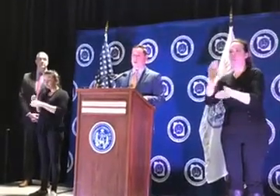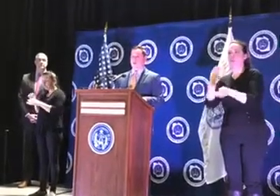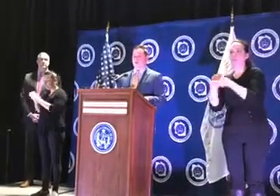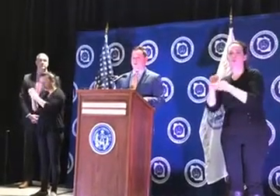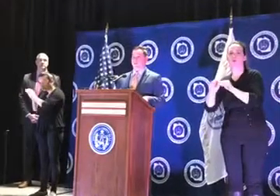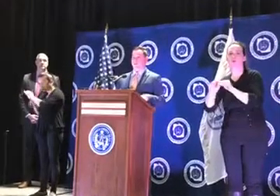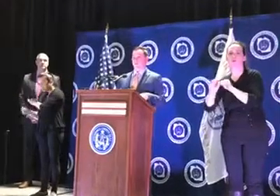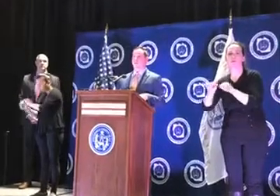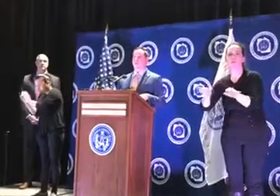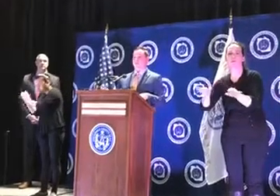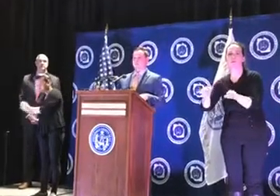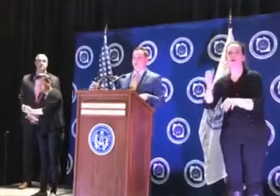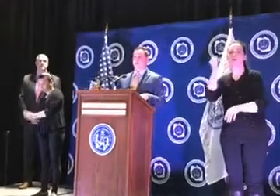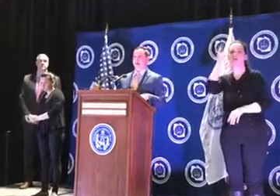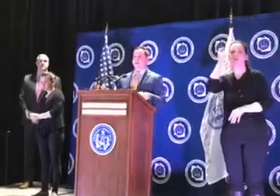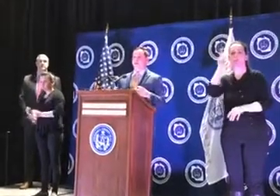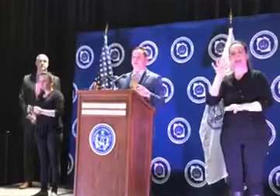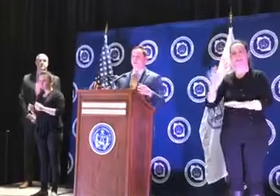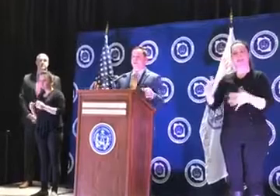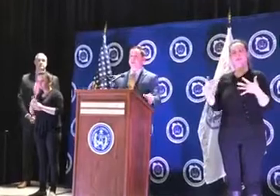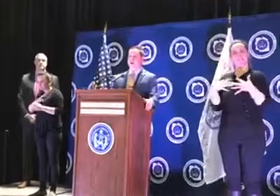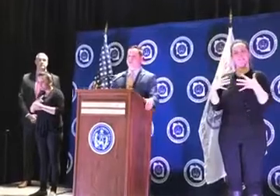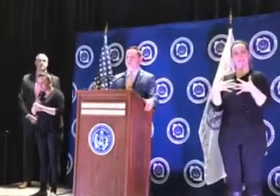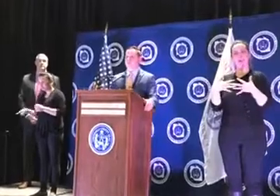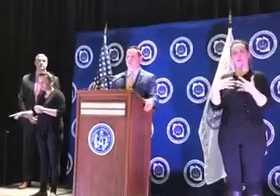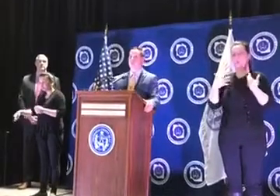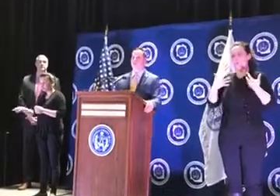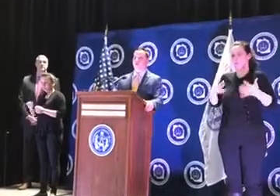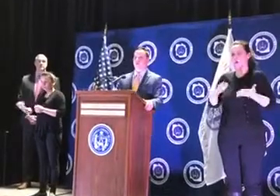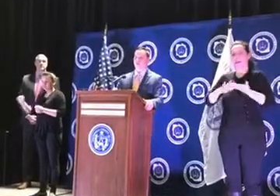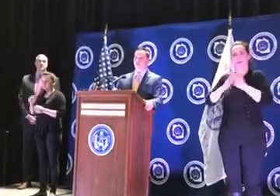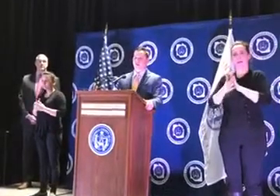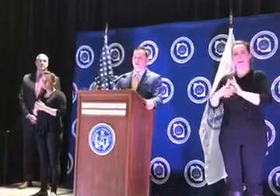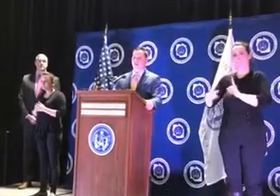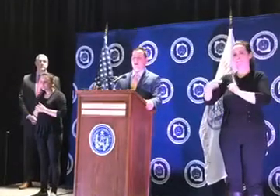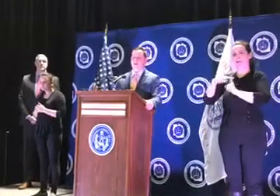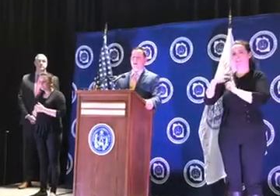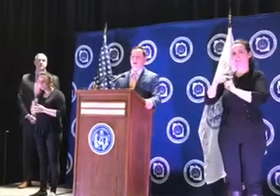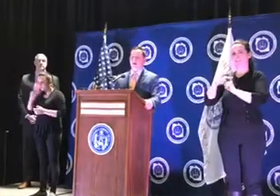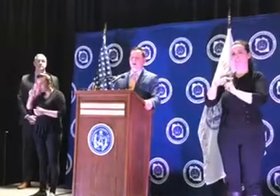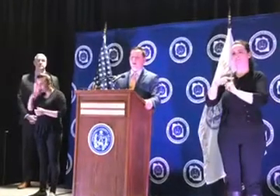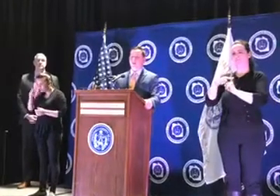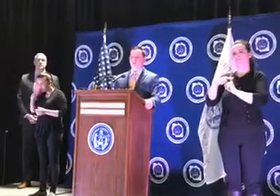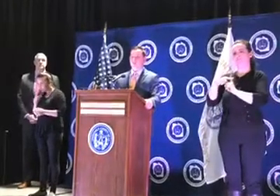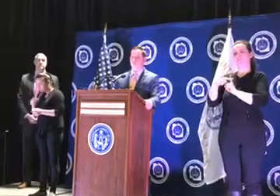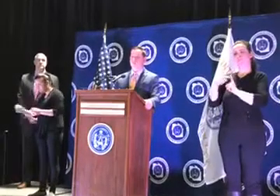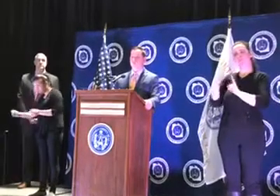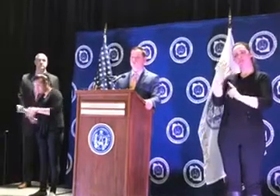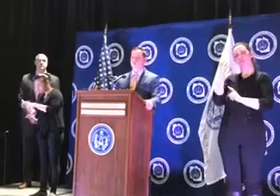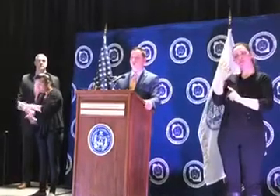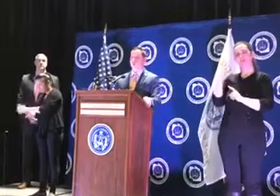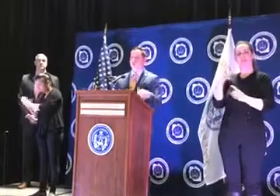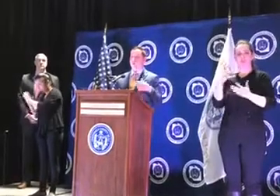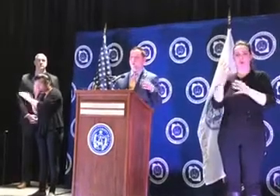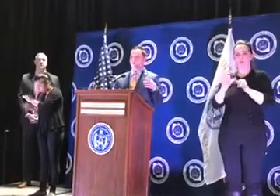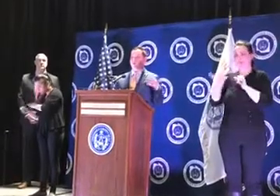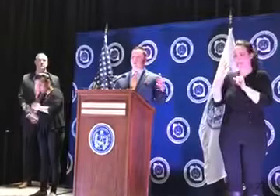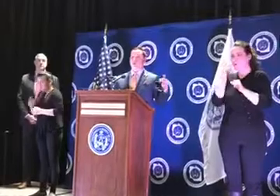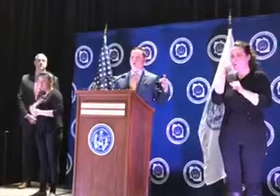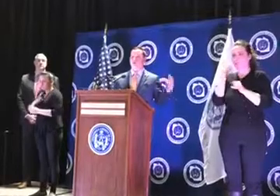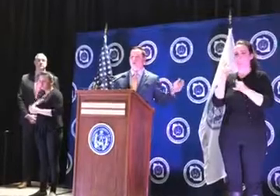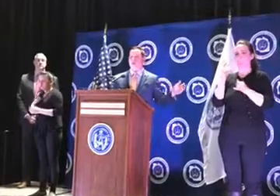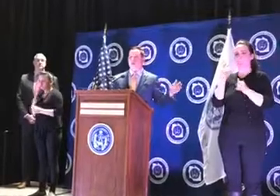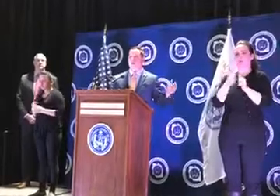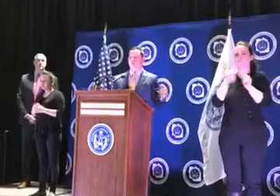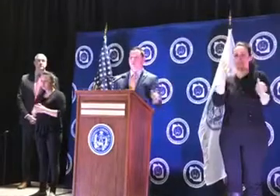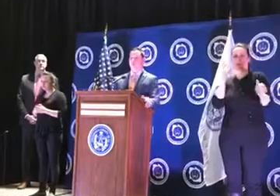of fear that they're going to test positive. So for the most part, people have been really working with us and